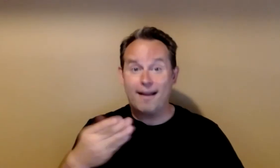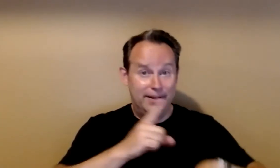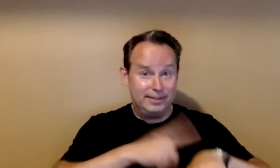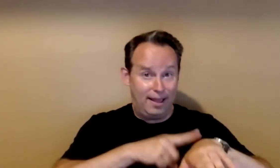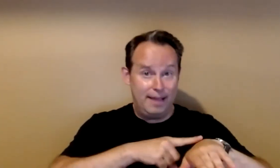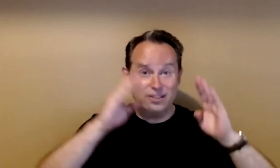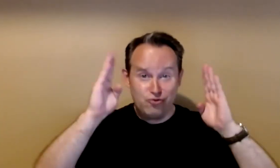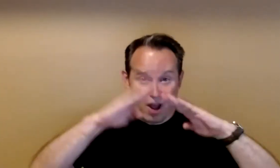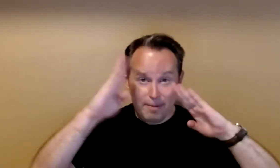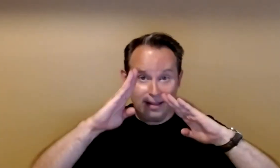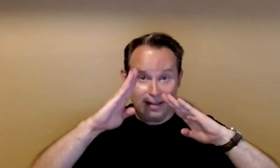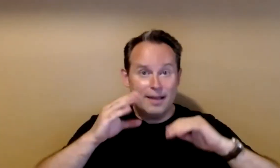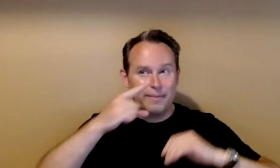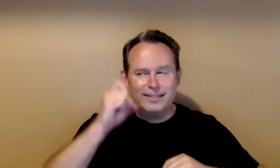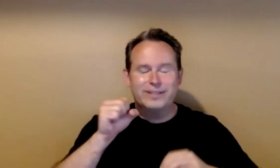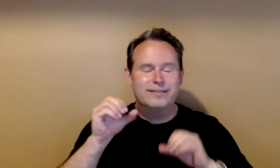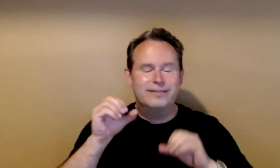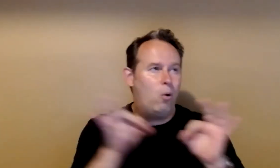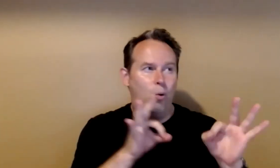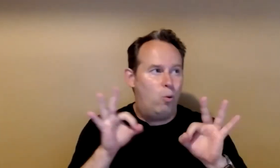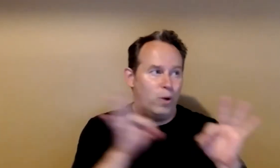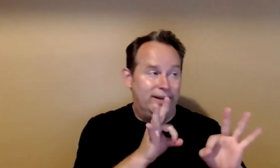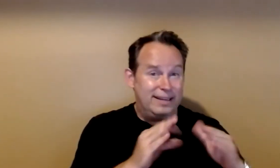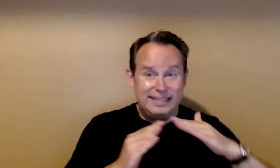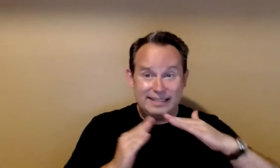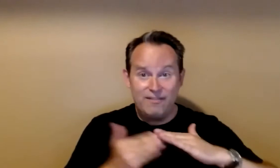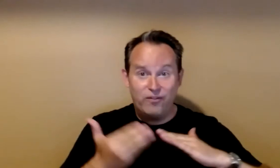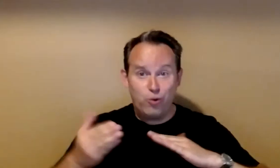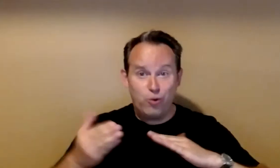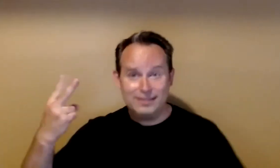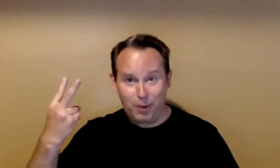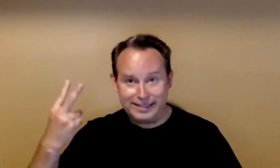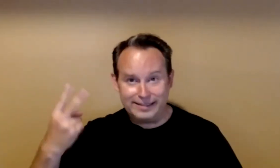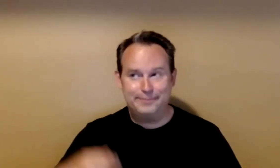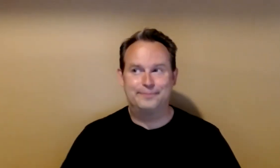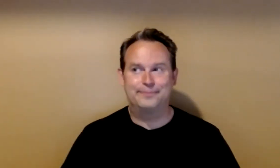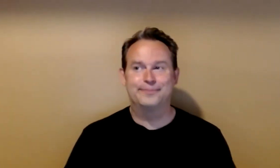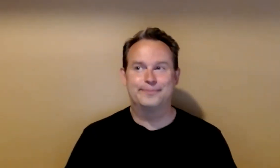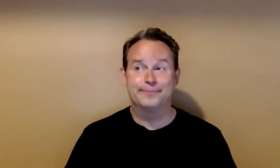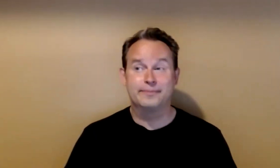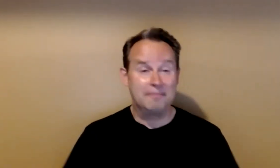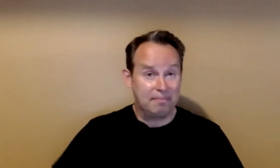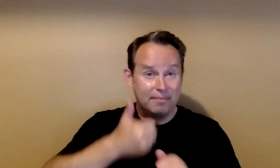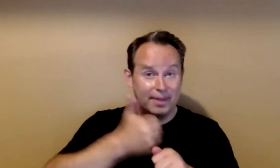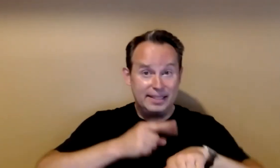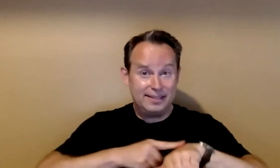the distance. A couple of times this got her in trouble because she was distracted and she scanned through a few items